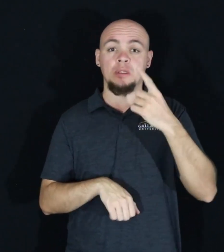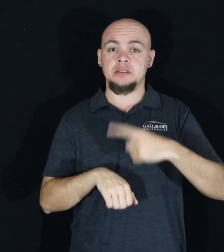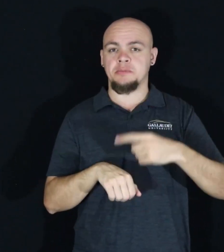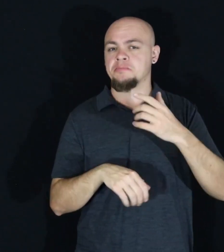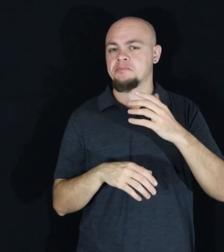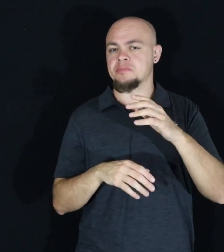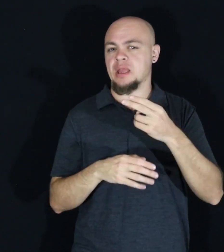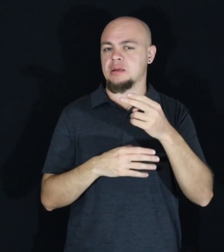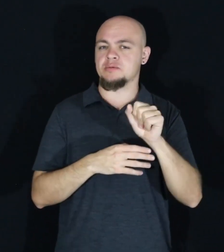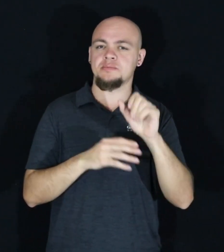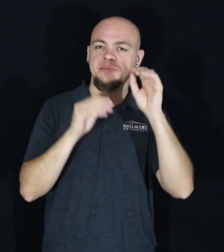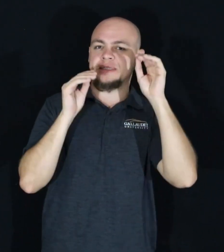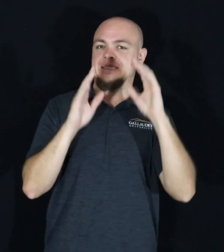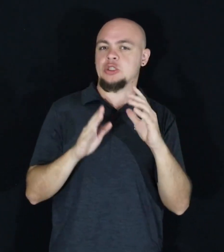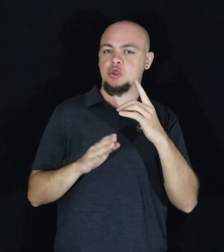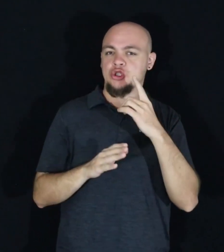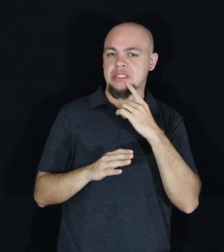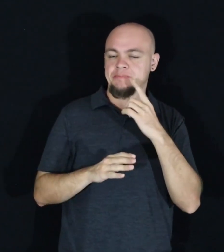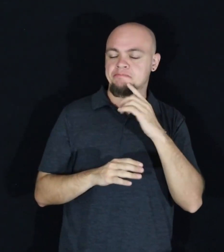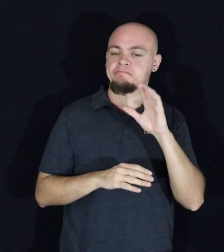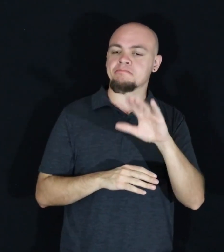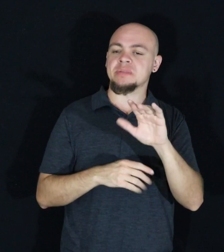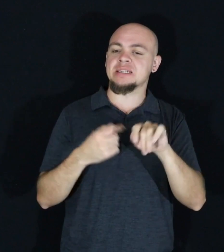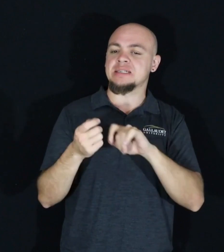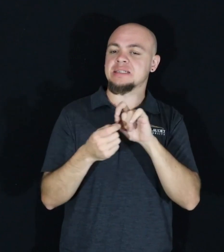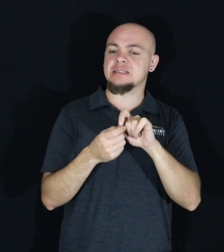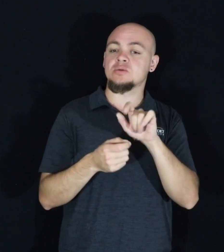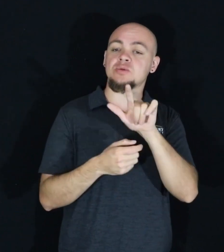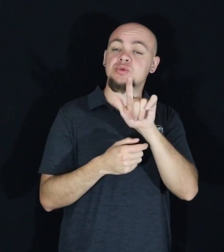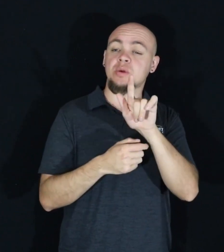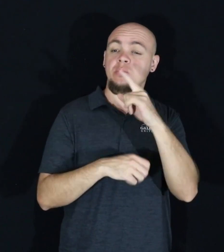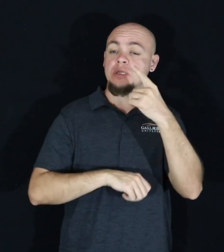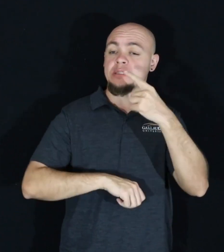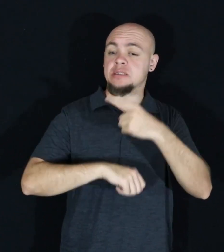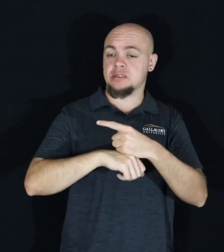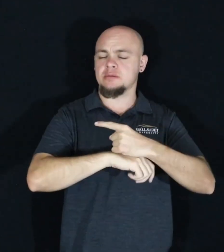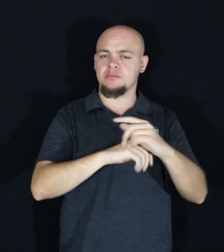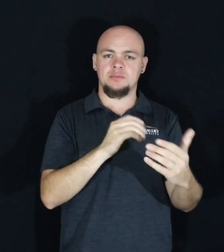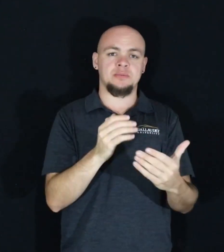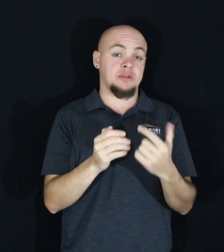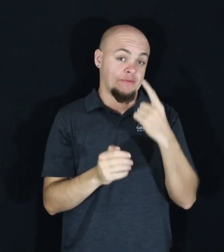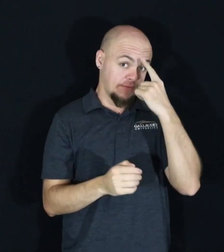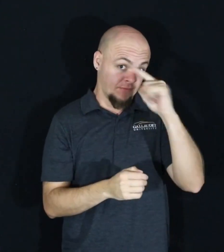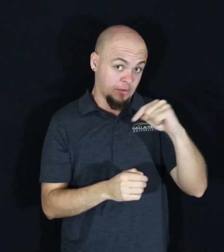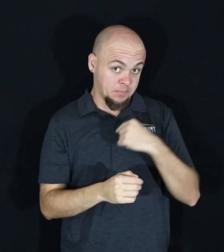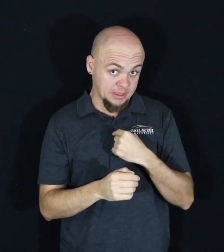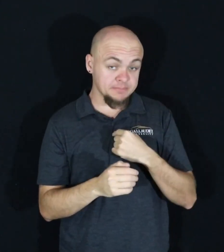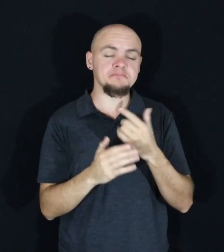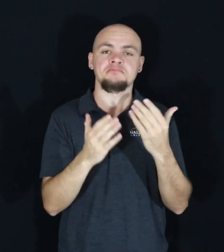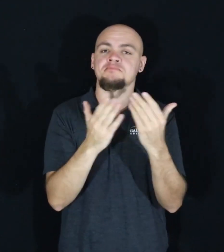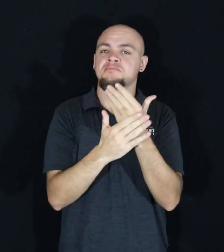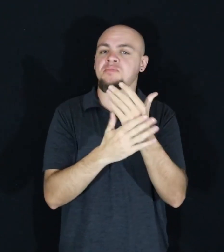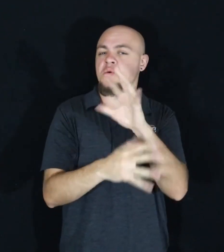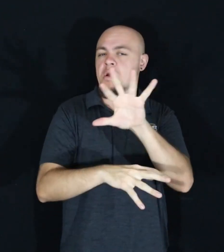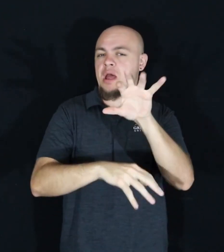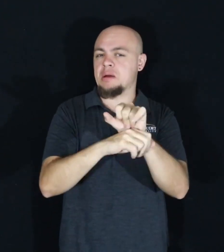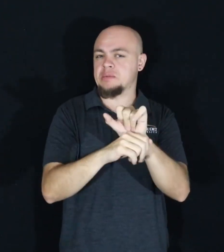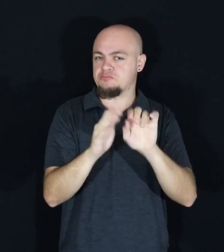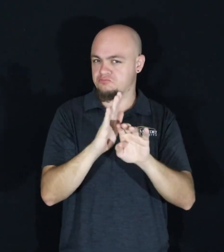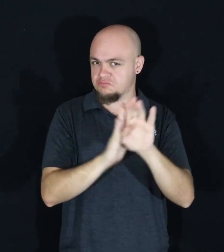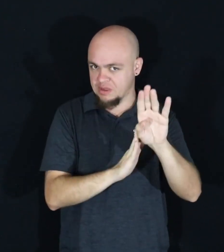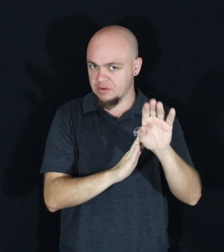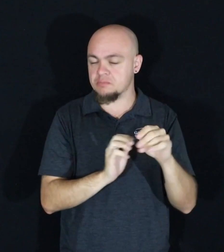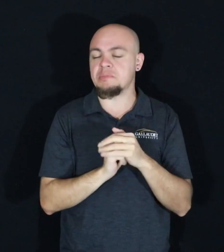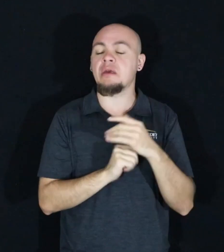school, one of my teachers told me it takes exactly 21 days for me to form a new habit. And